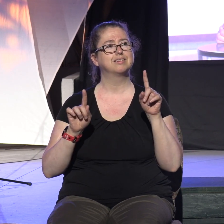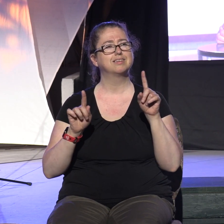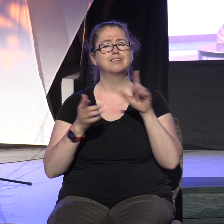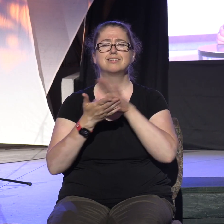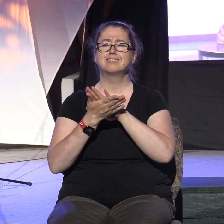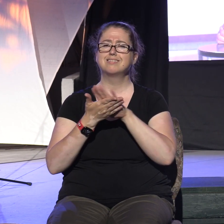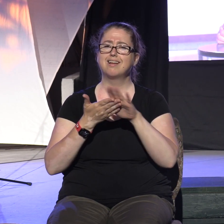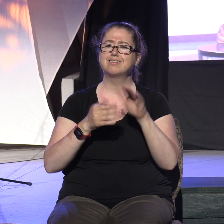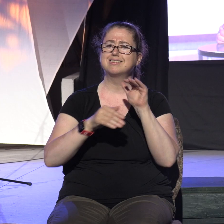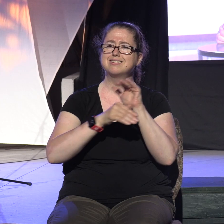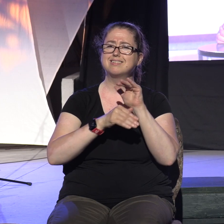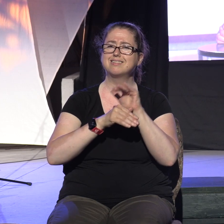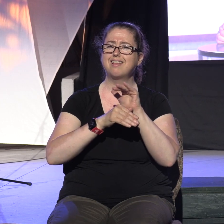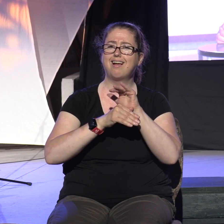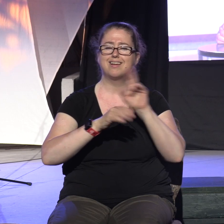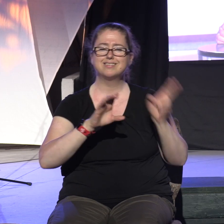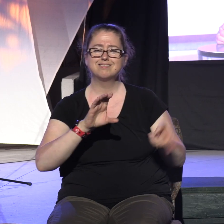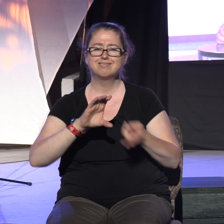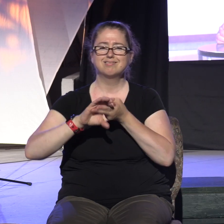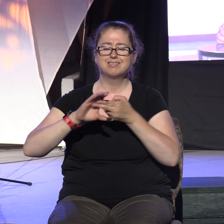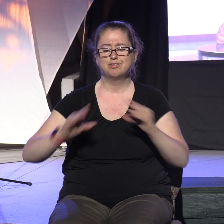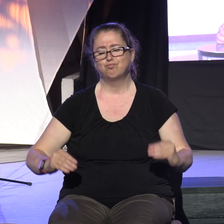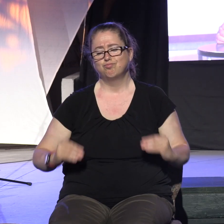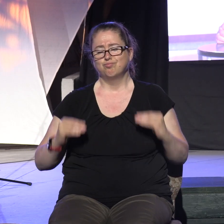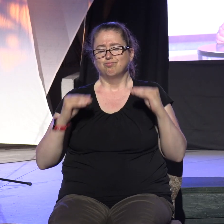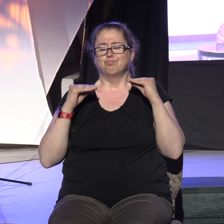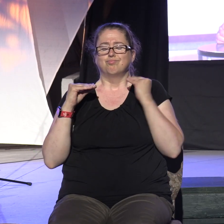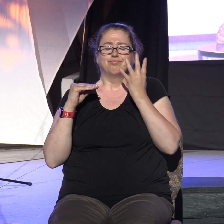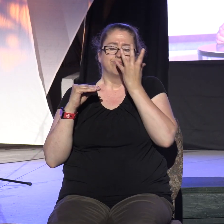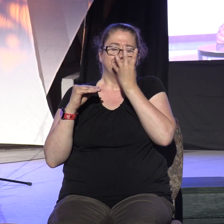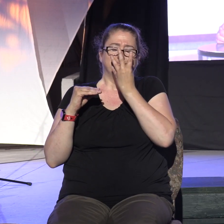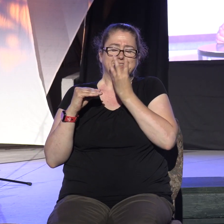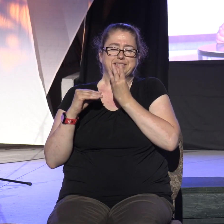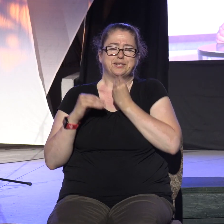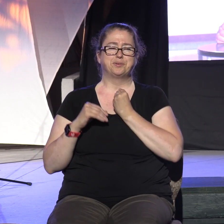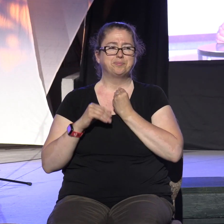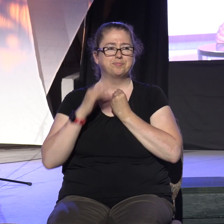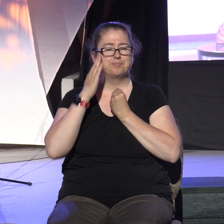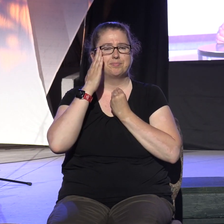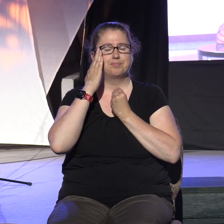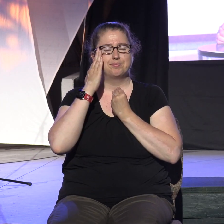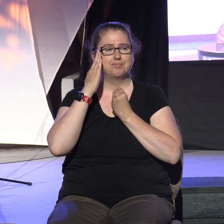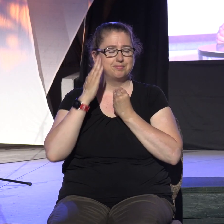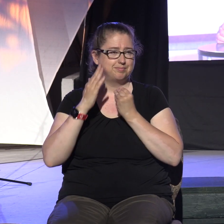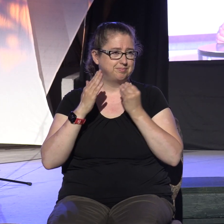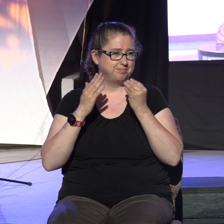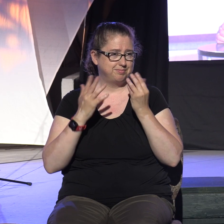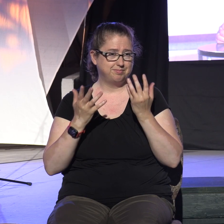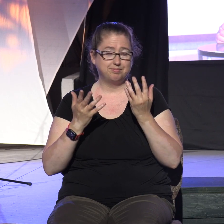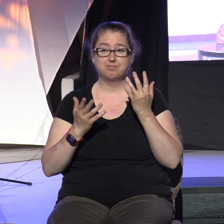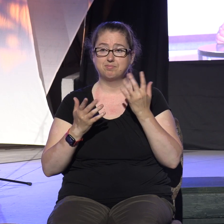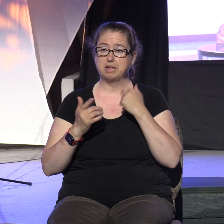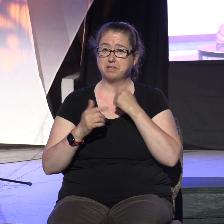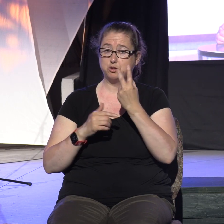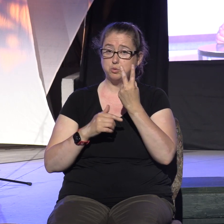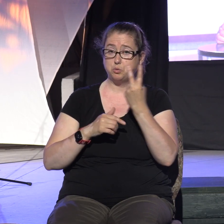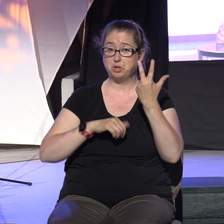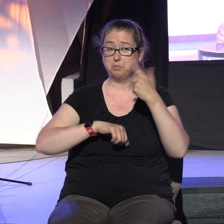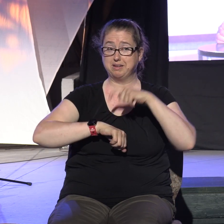of the day. And your spirit can find delight in limiting your intake of